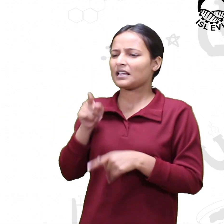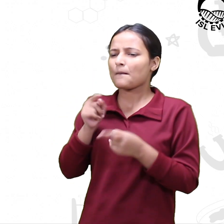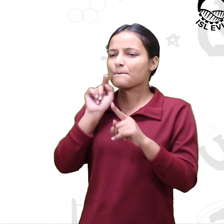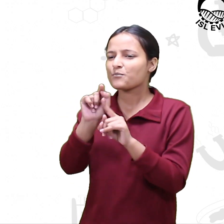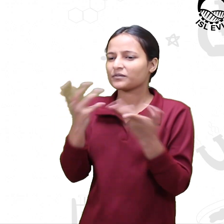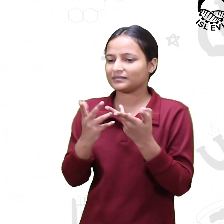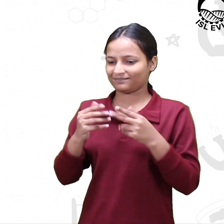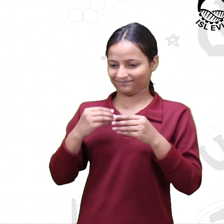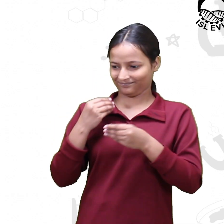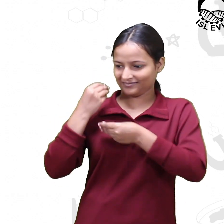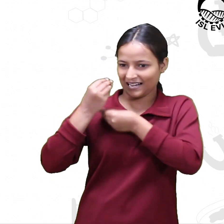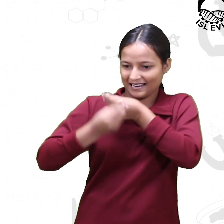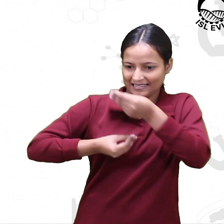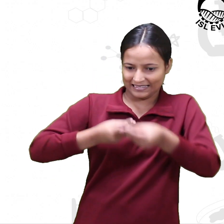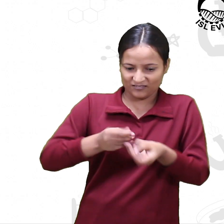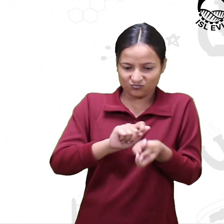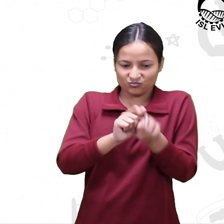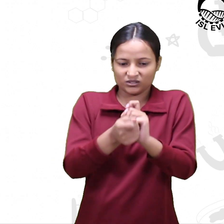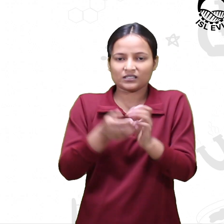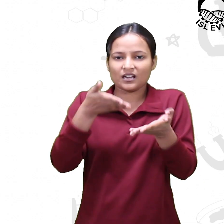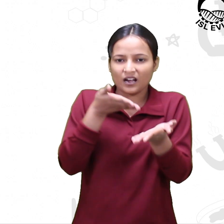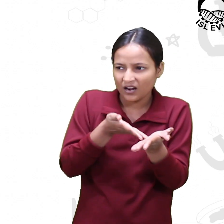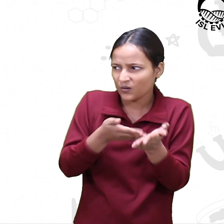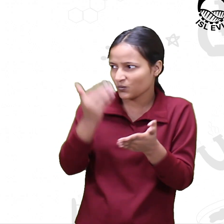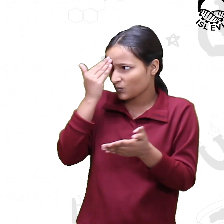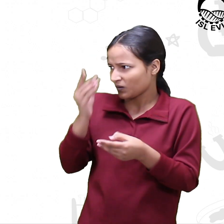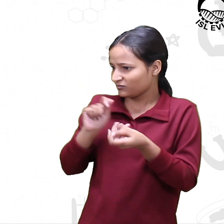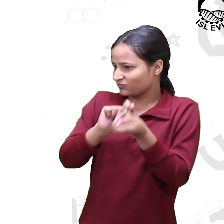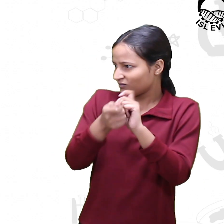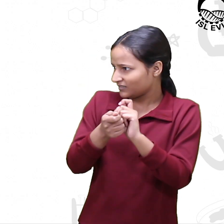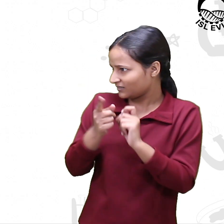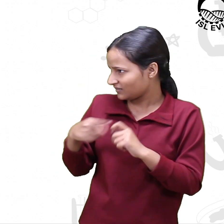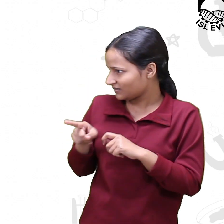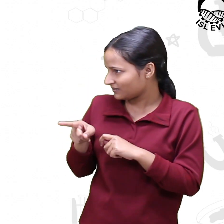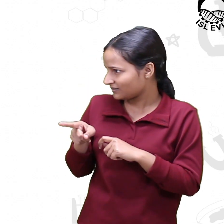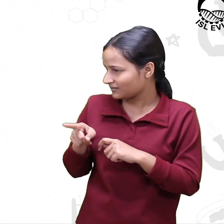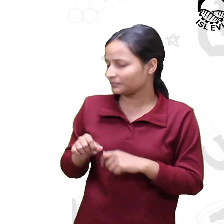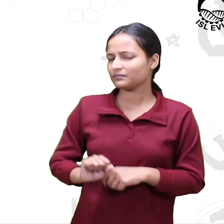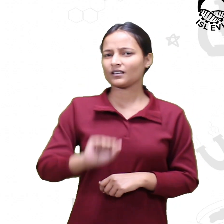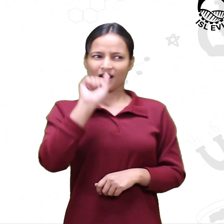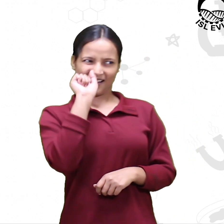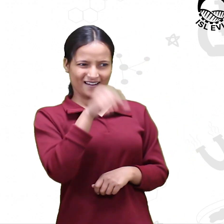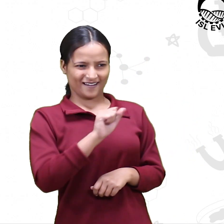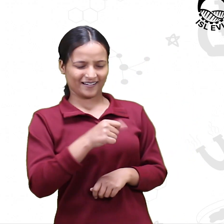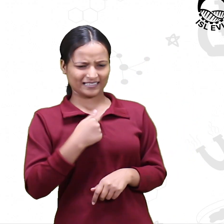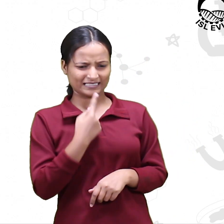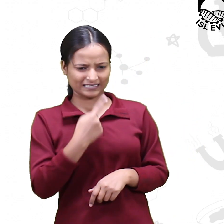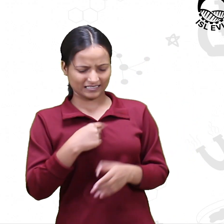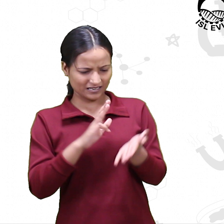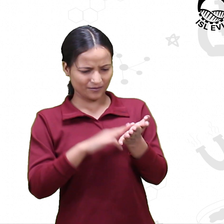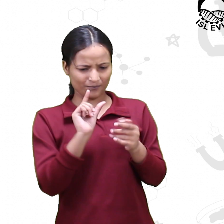which affect the production of the pigment. Do you remember what mutations are, Utsuka? Changes in the genes